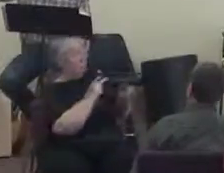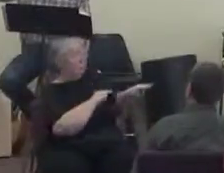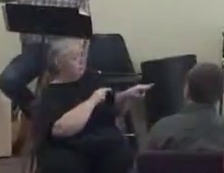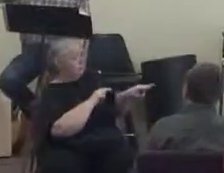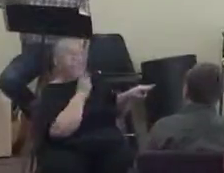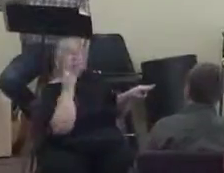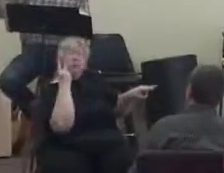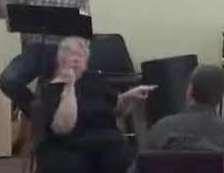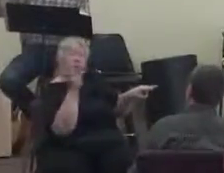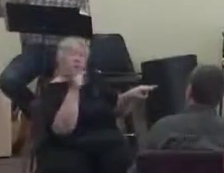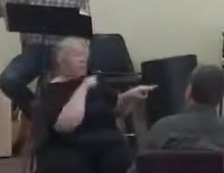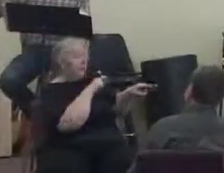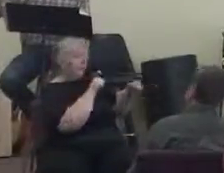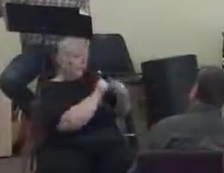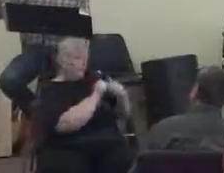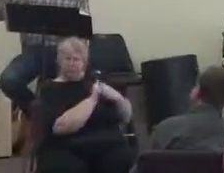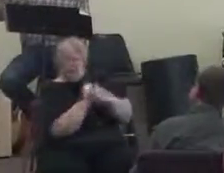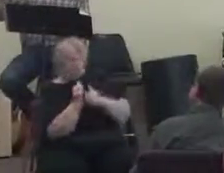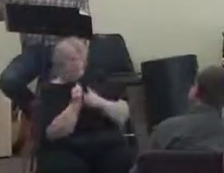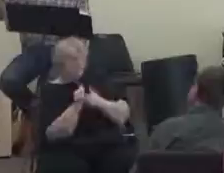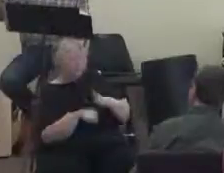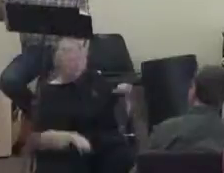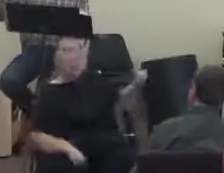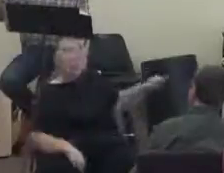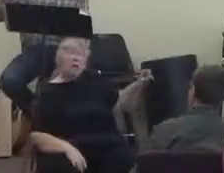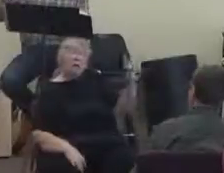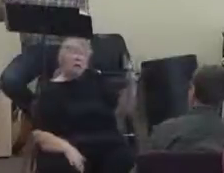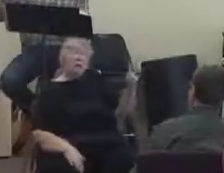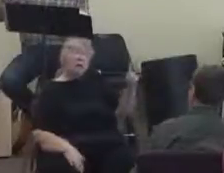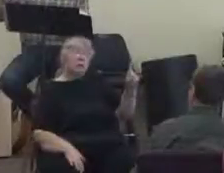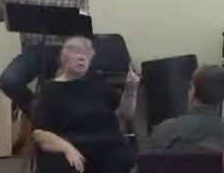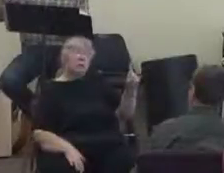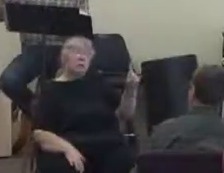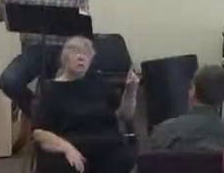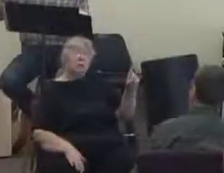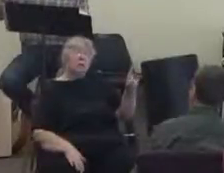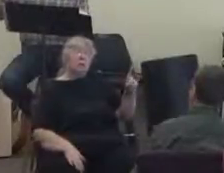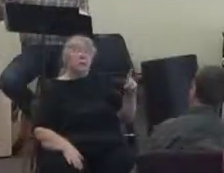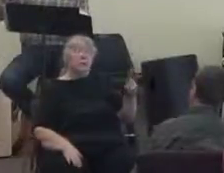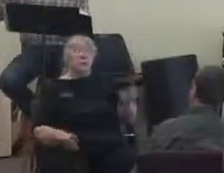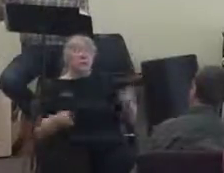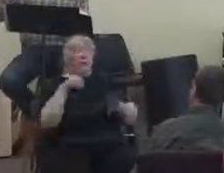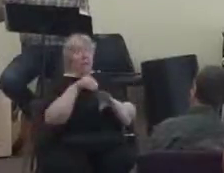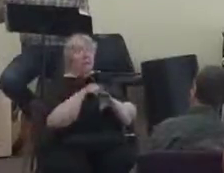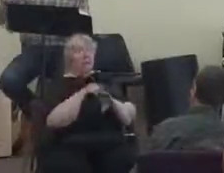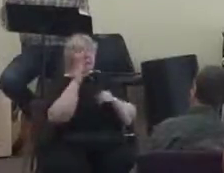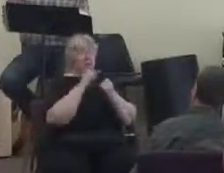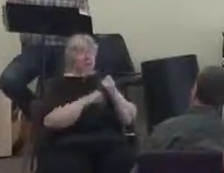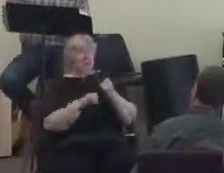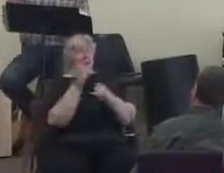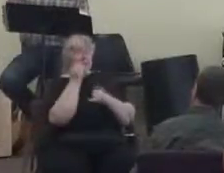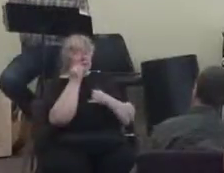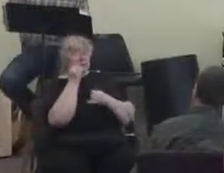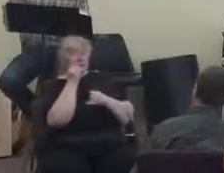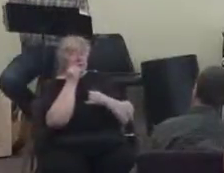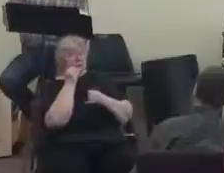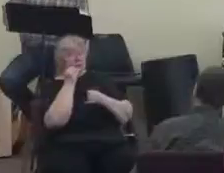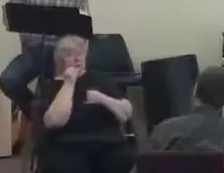him. This was the one who had leaned back against Jesus at the supper and had